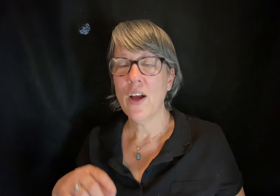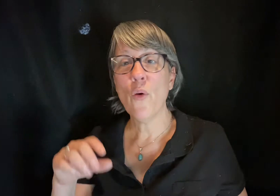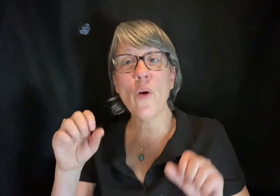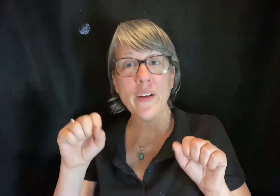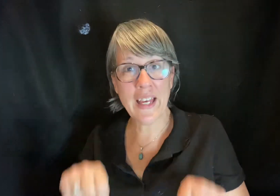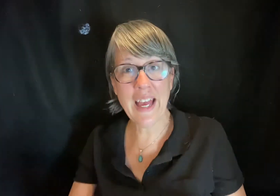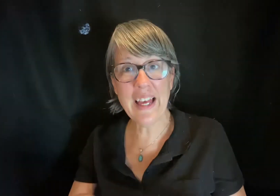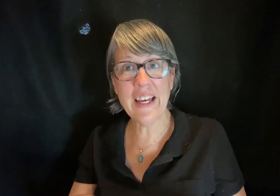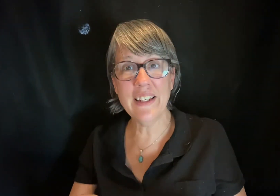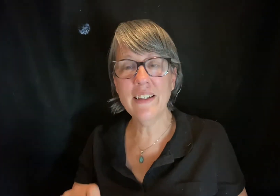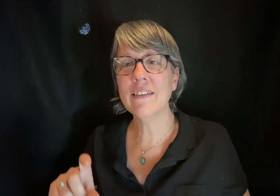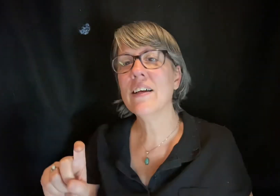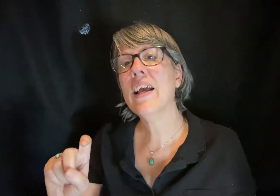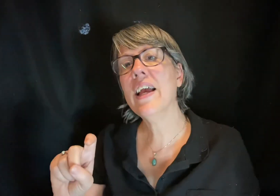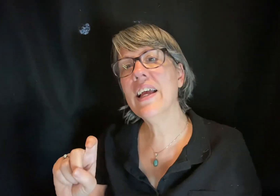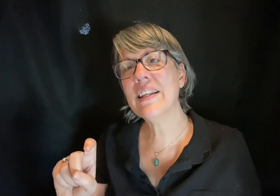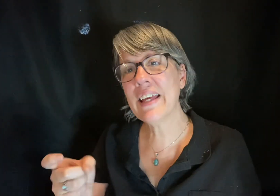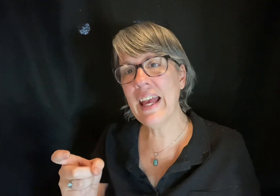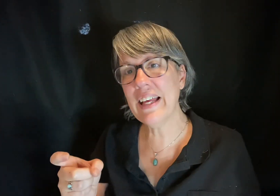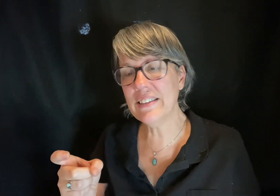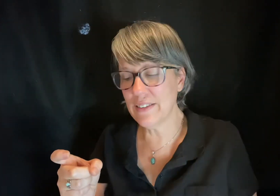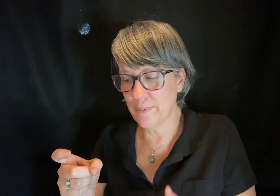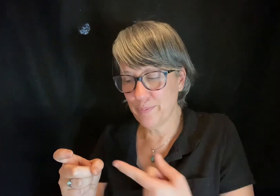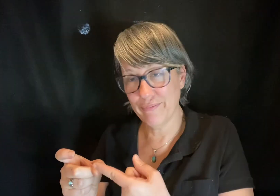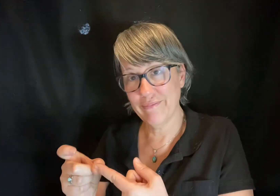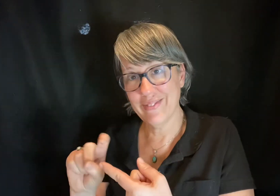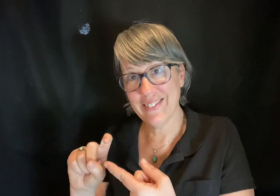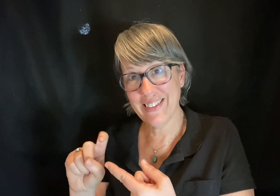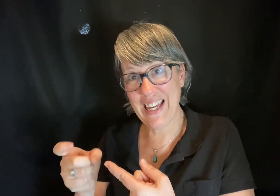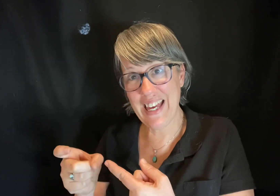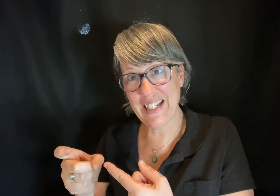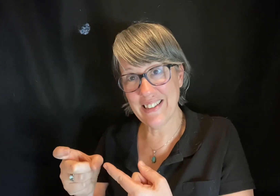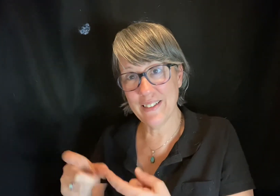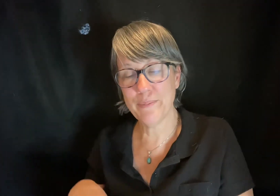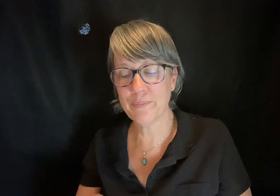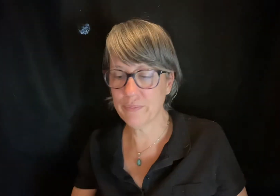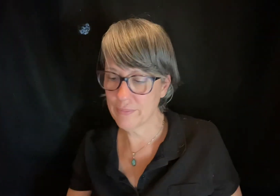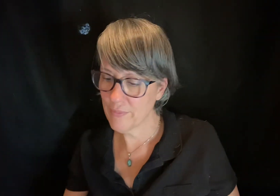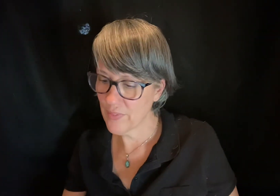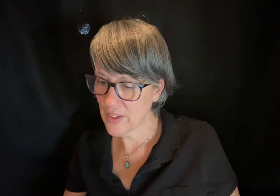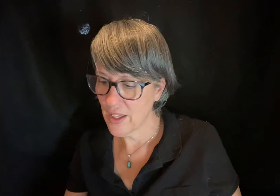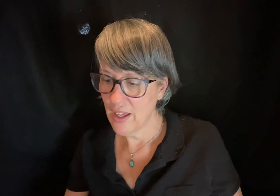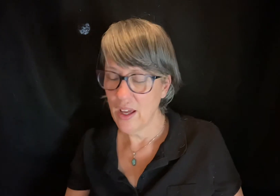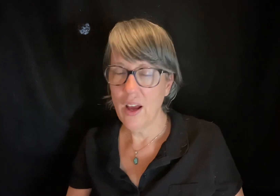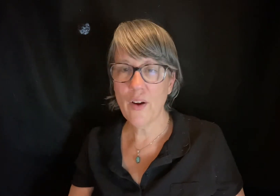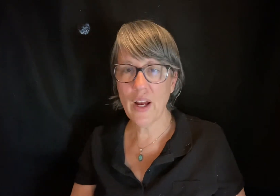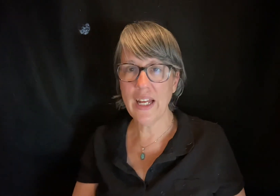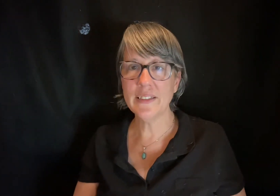Or can and can't. Can't. All right,